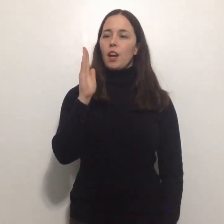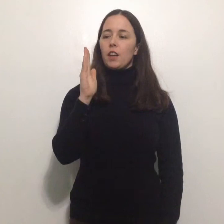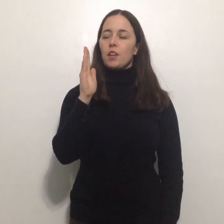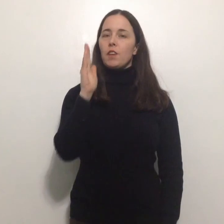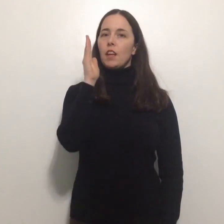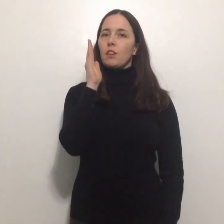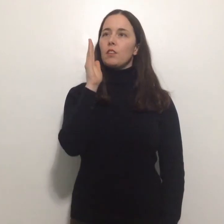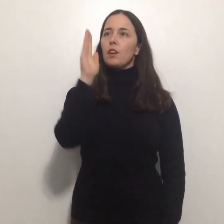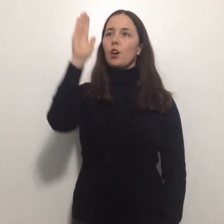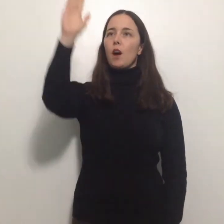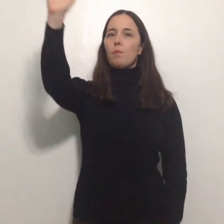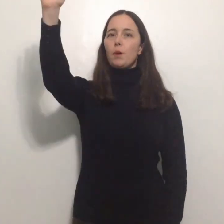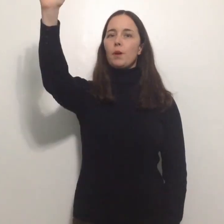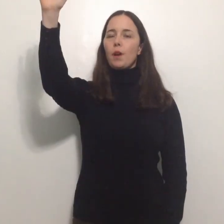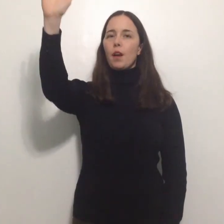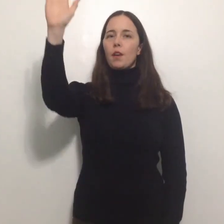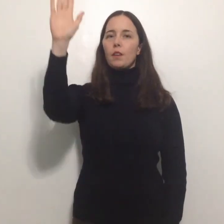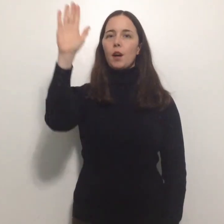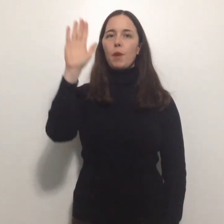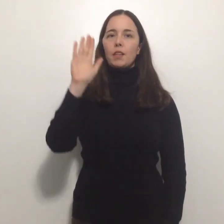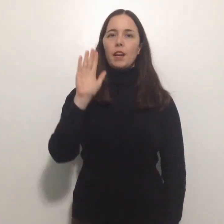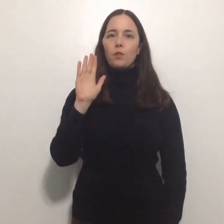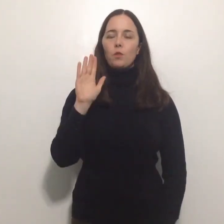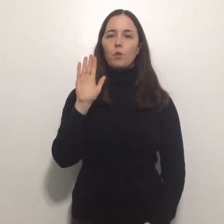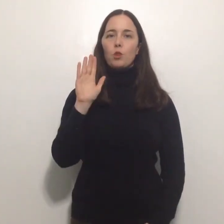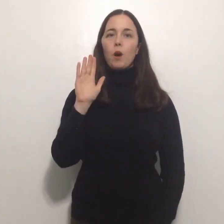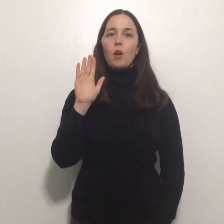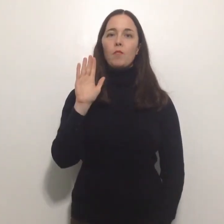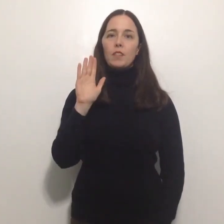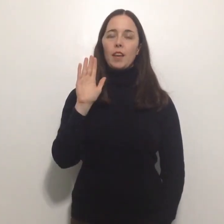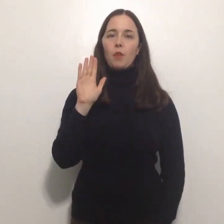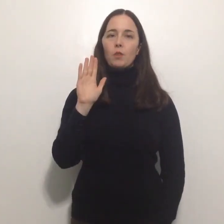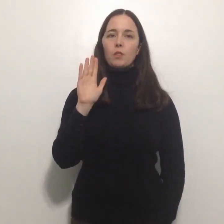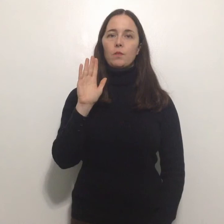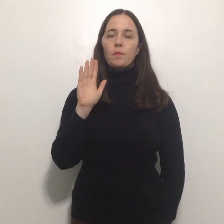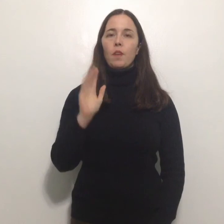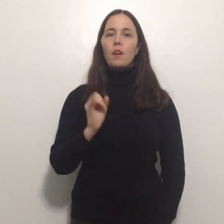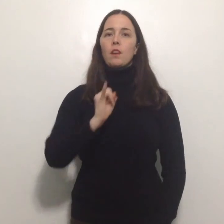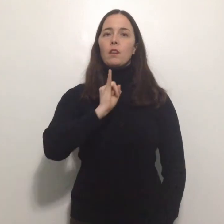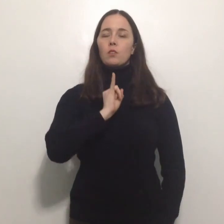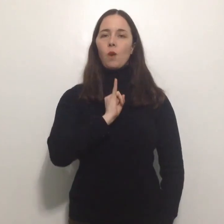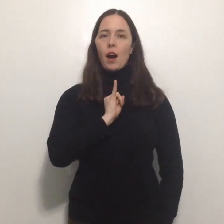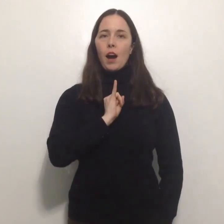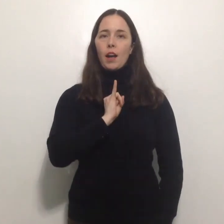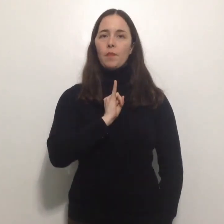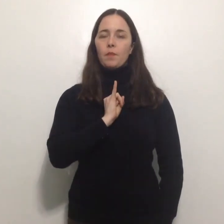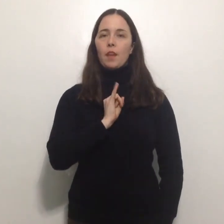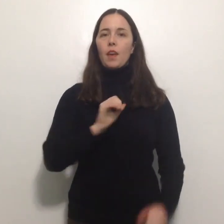hand kind of at an angle and go up and then come back down with your palm facing outwards. So I